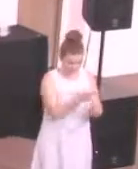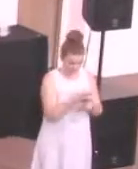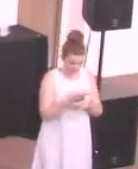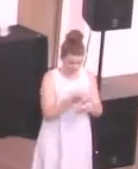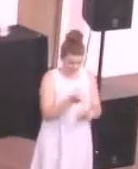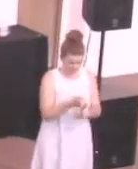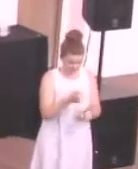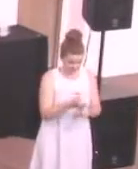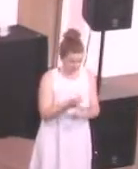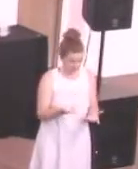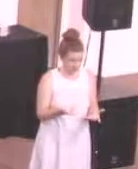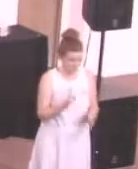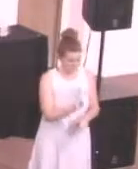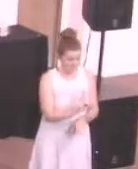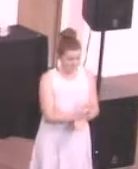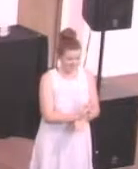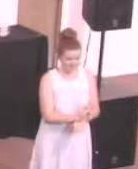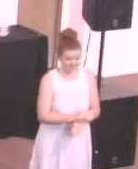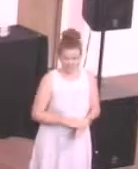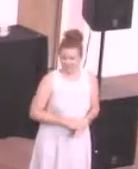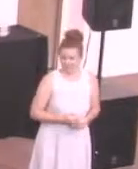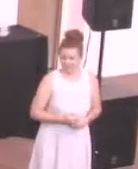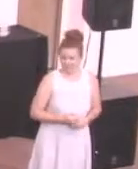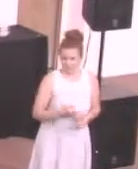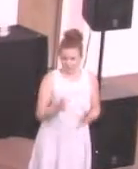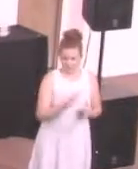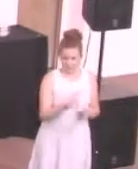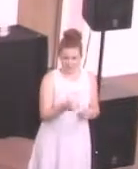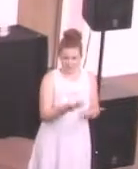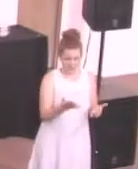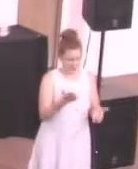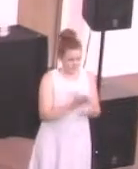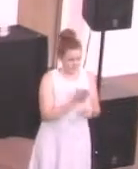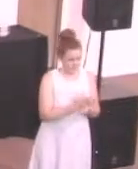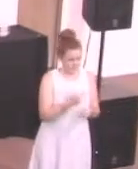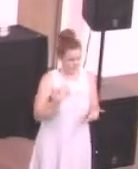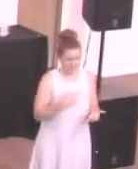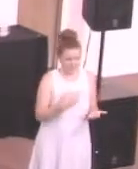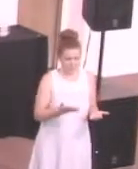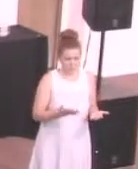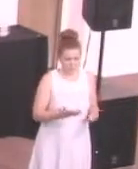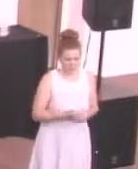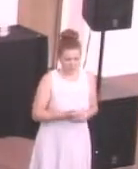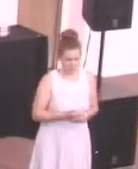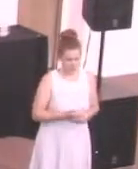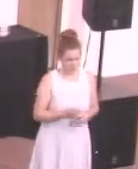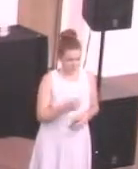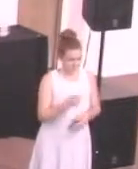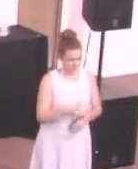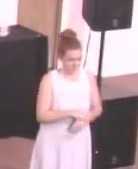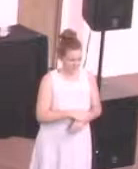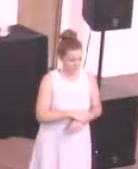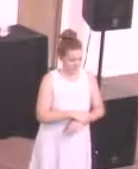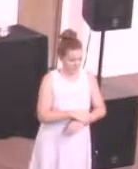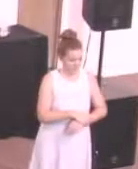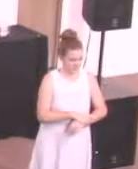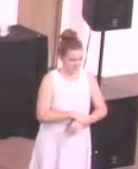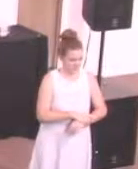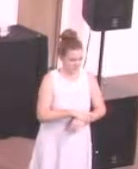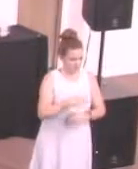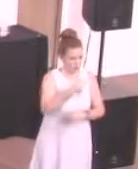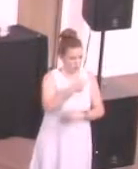business. Amen? Okay. What's another thing that hinders us? Yes, you. What